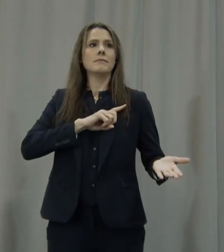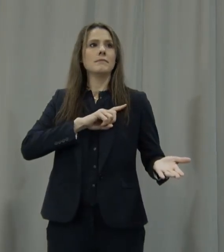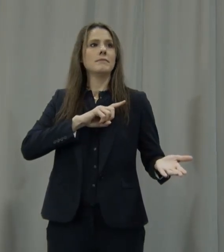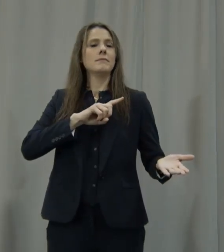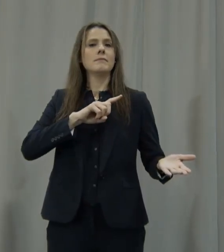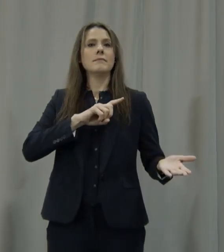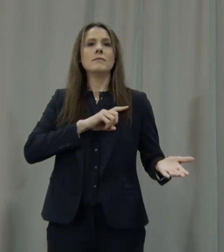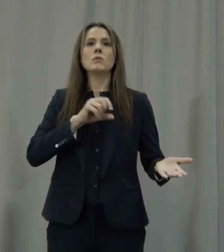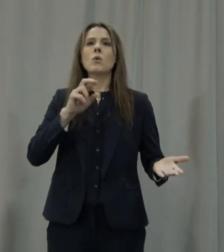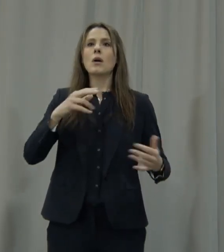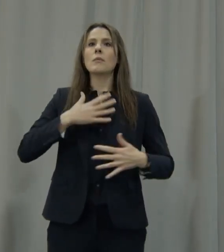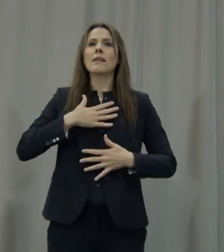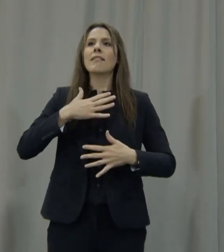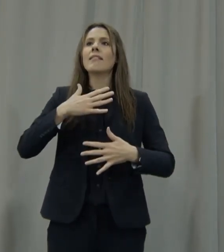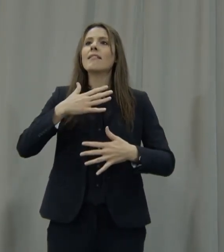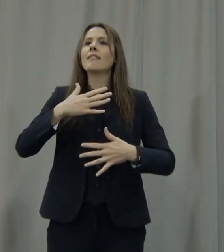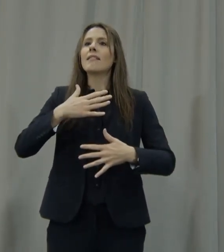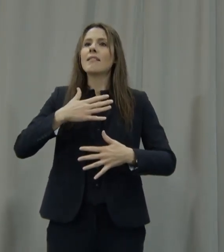the pace of your breath.